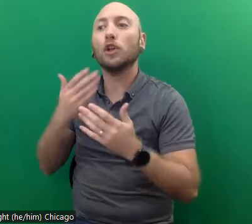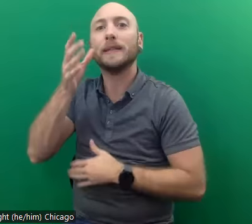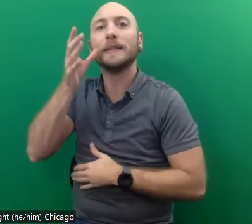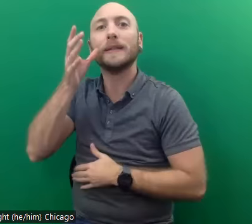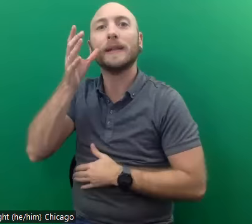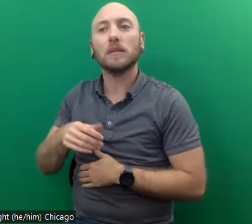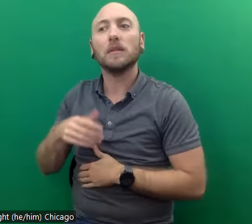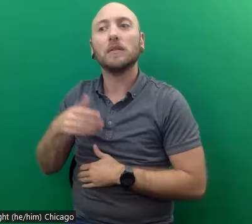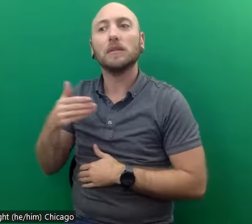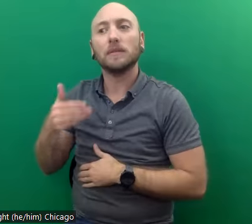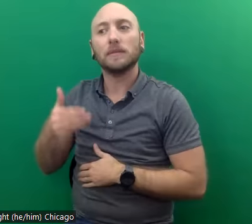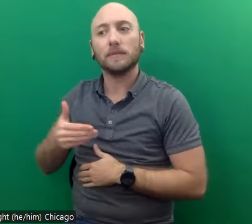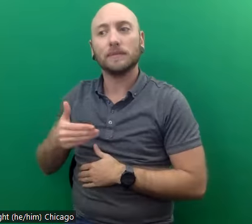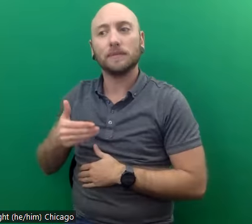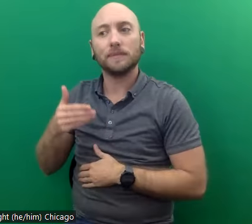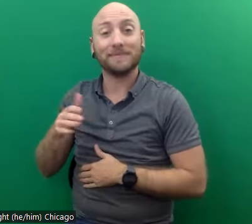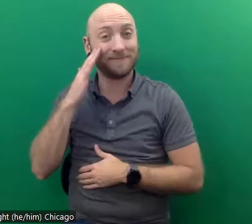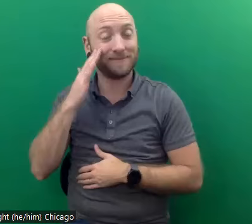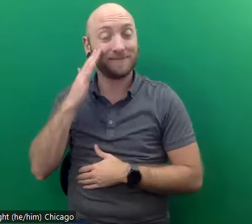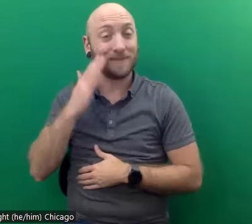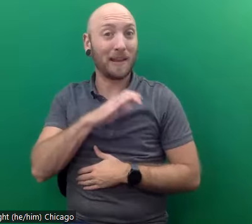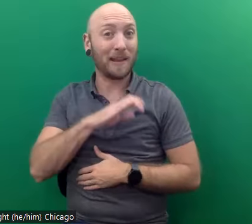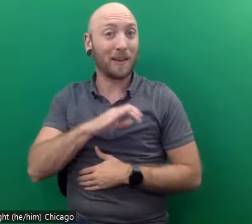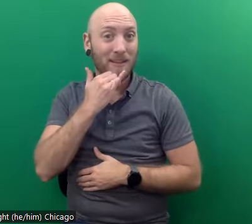character defects and